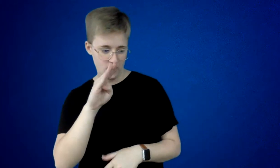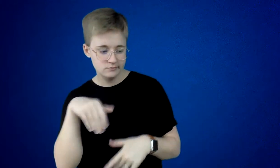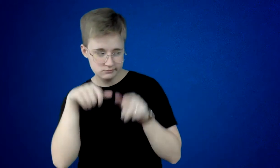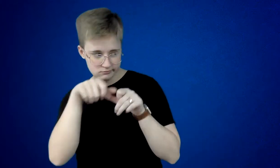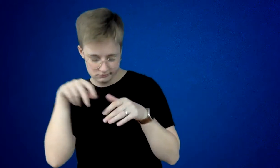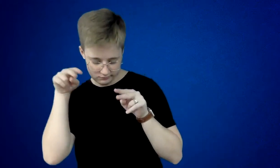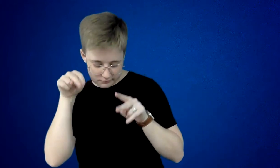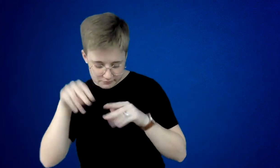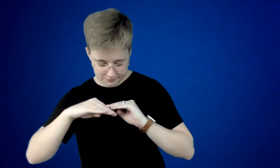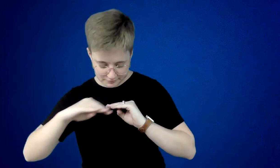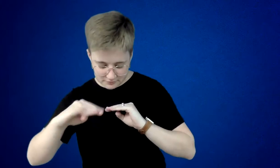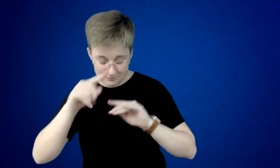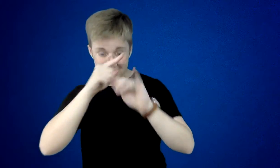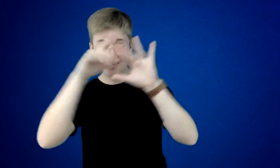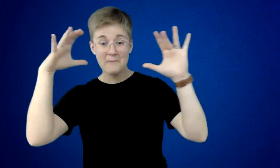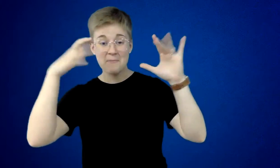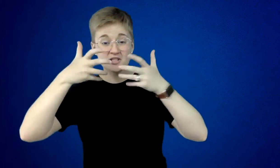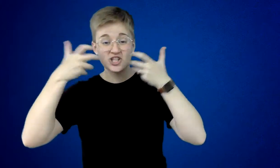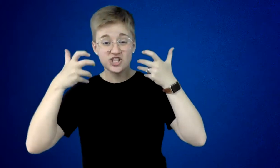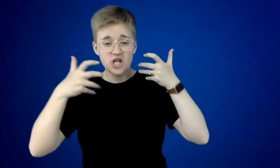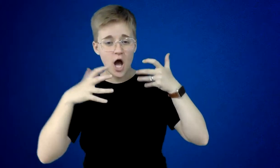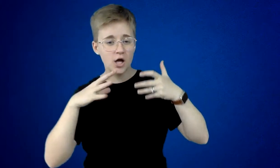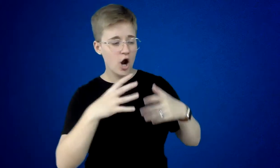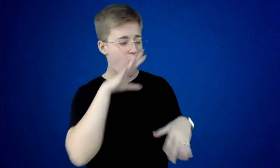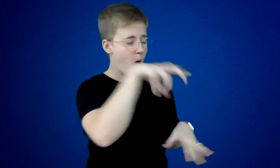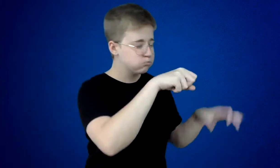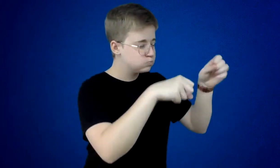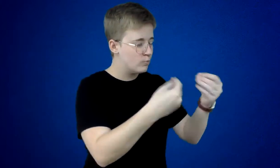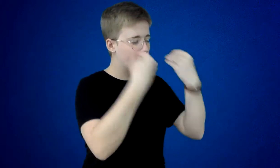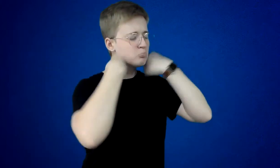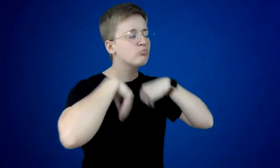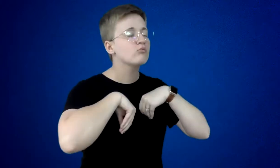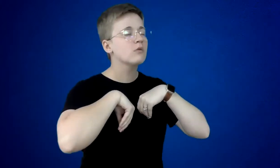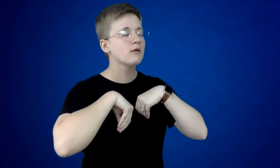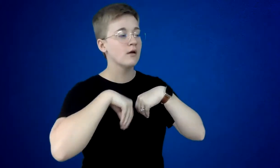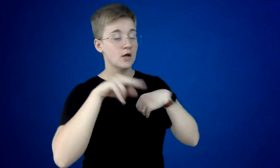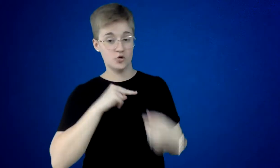and imagined the tiger eating Norton and Billy Threemonger and then spitting out their bones.